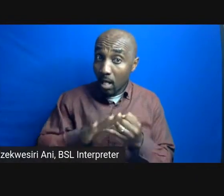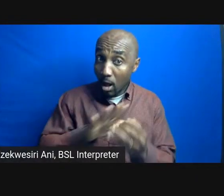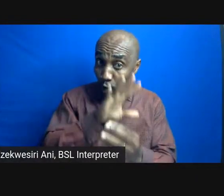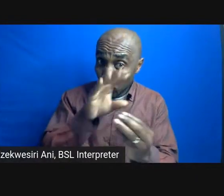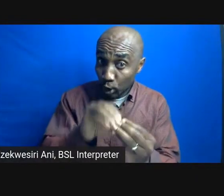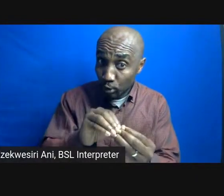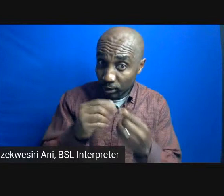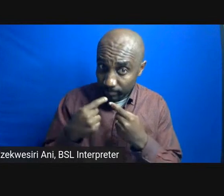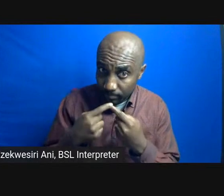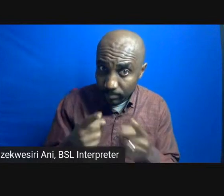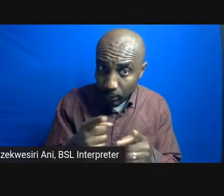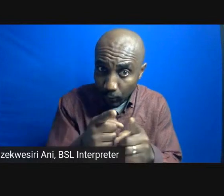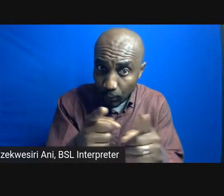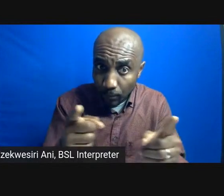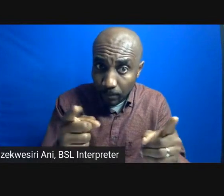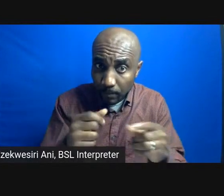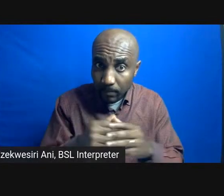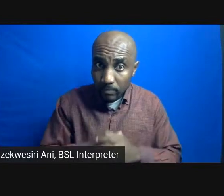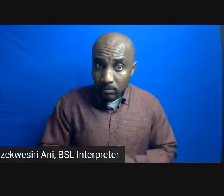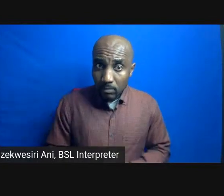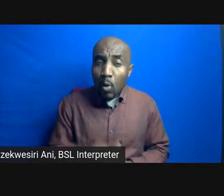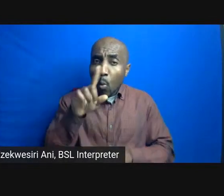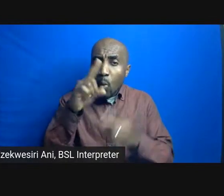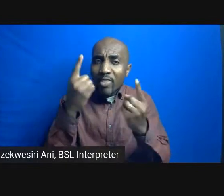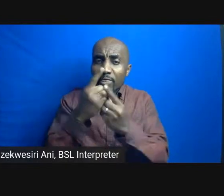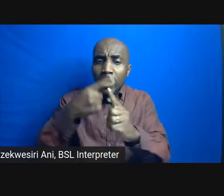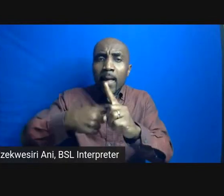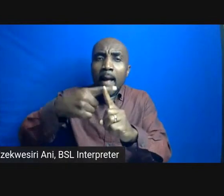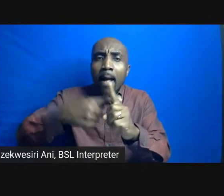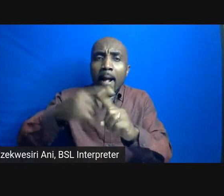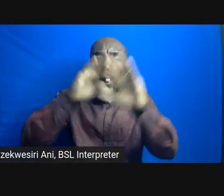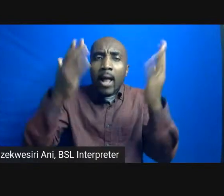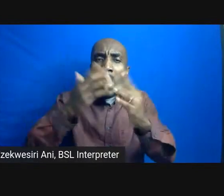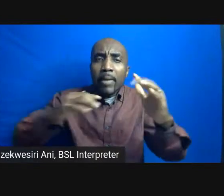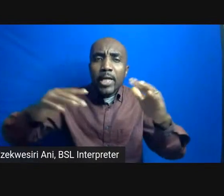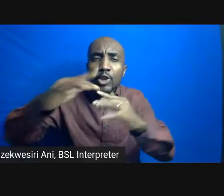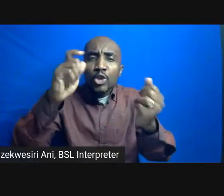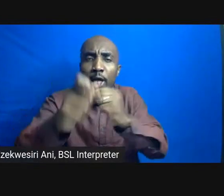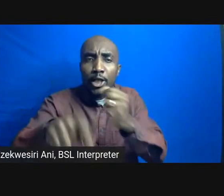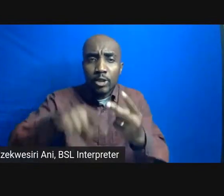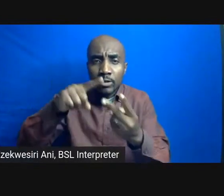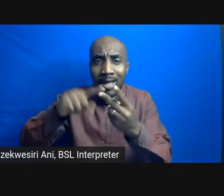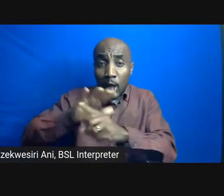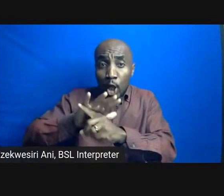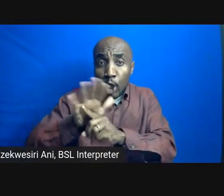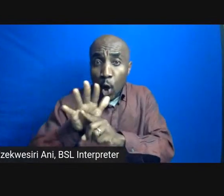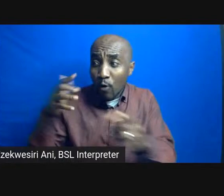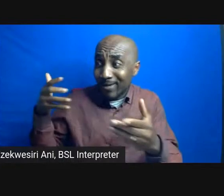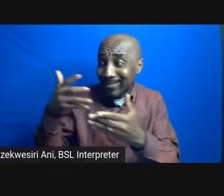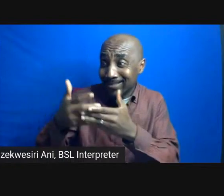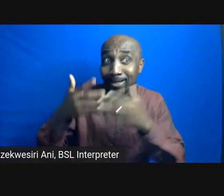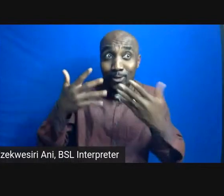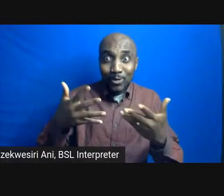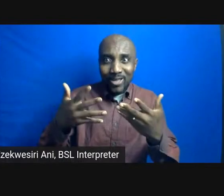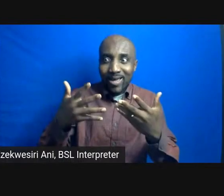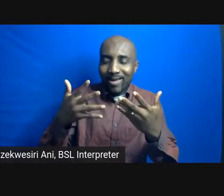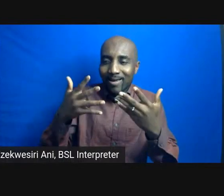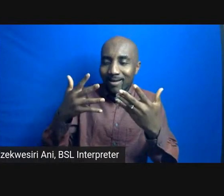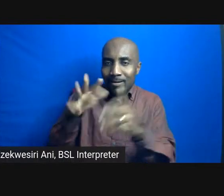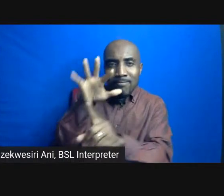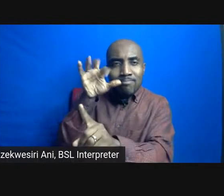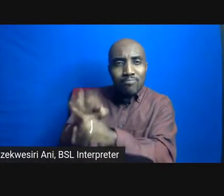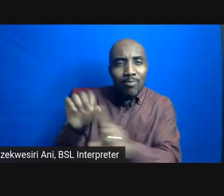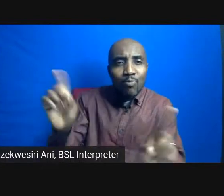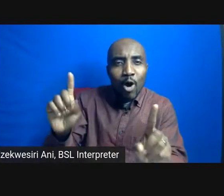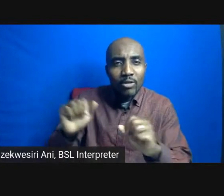message. One thing that climate change and the COVID pandemic have both shown the world today, if